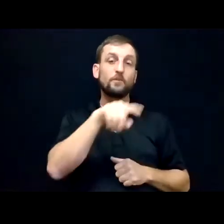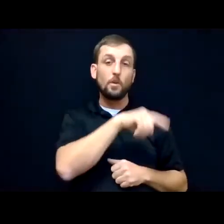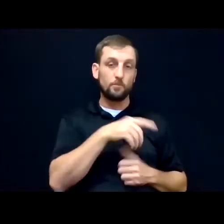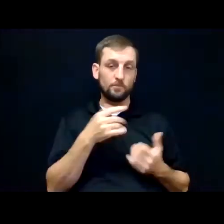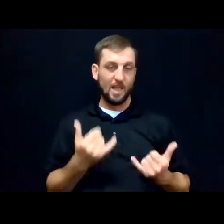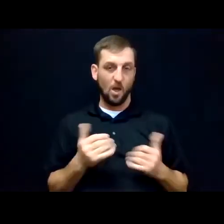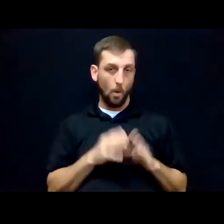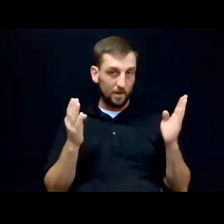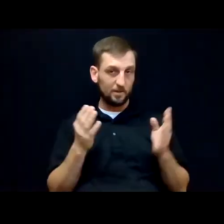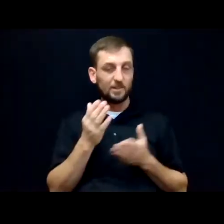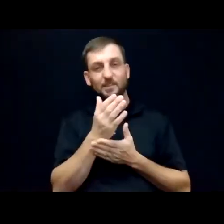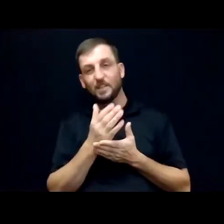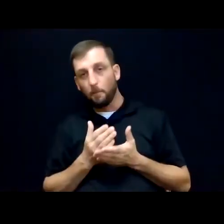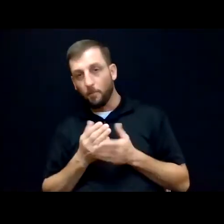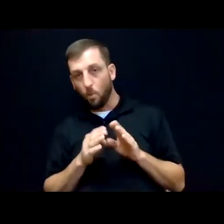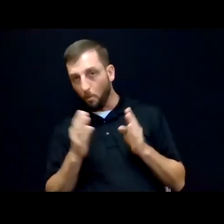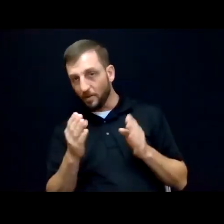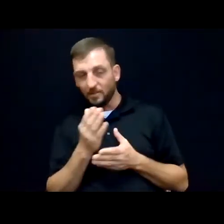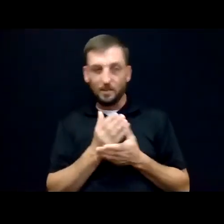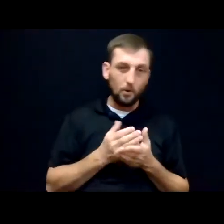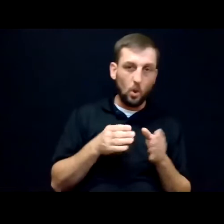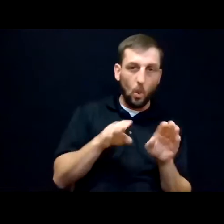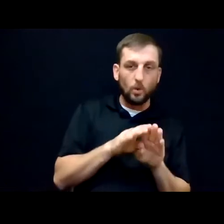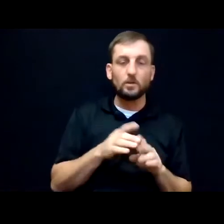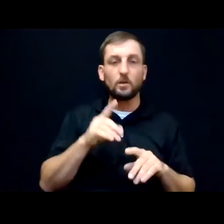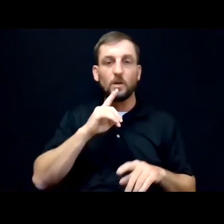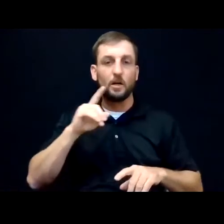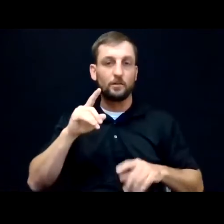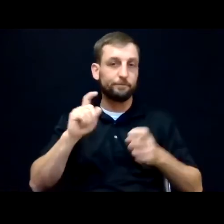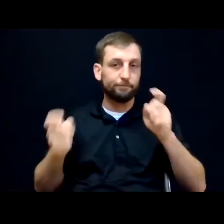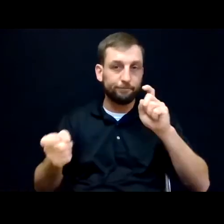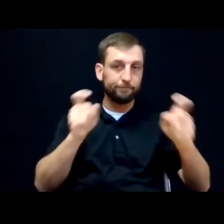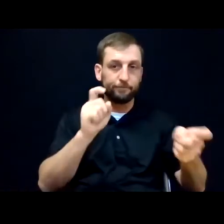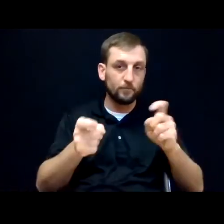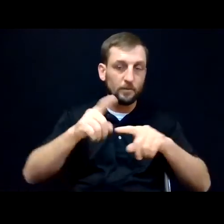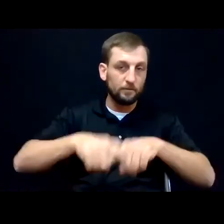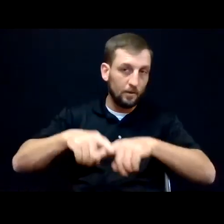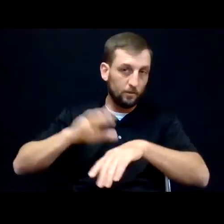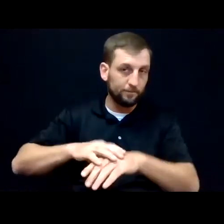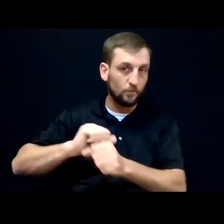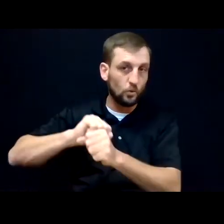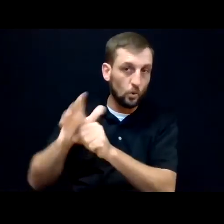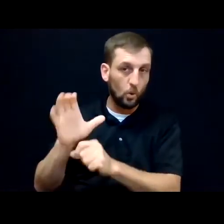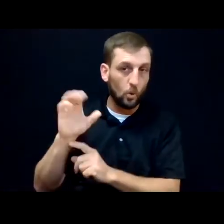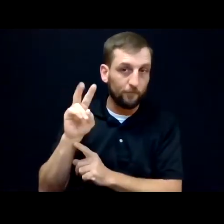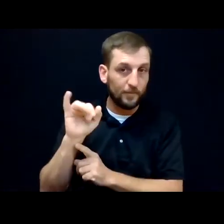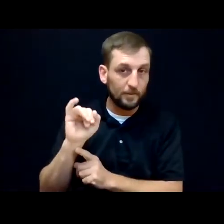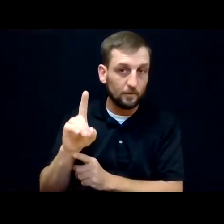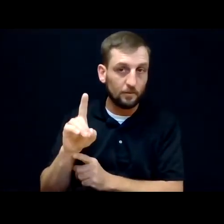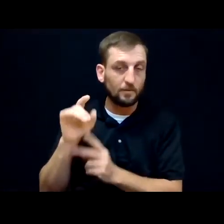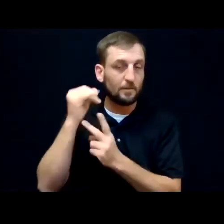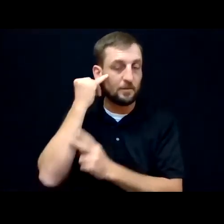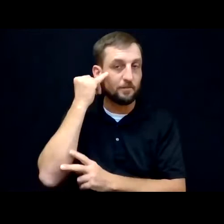Some of them are open and some are closed. It varies every week due to the COVID. If they have a staff member or any clients